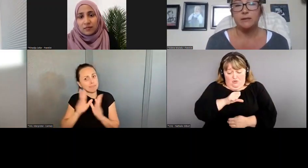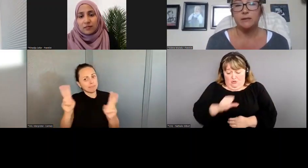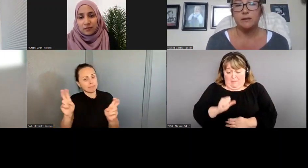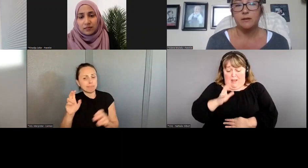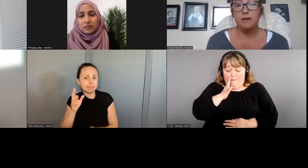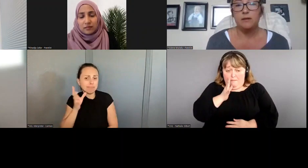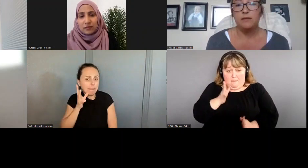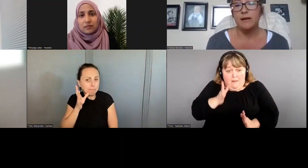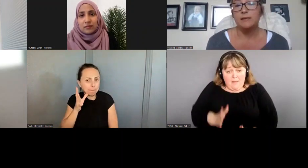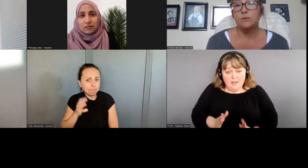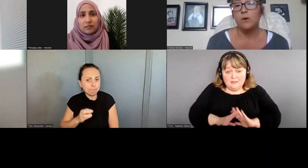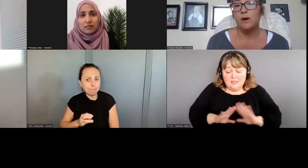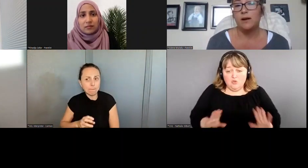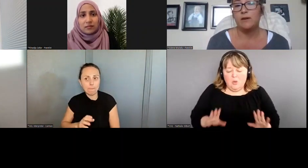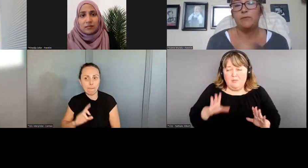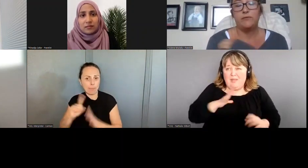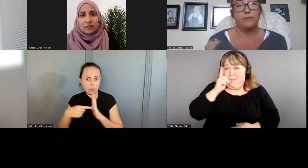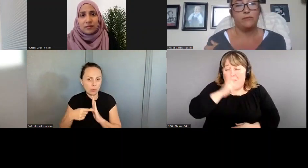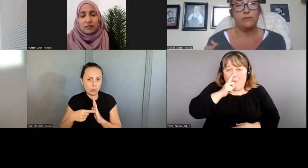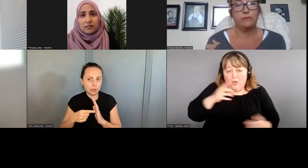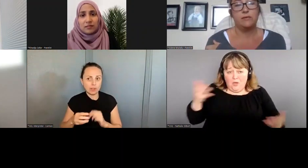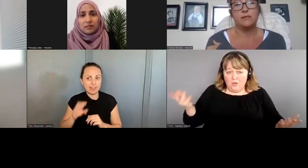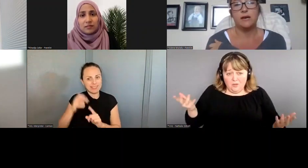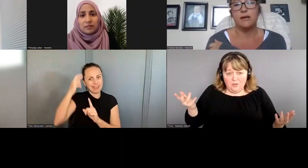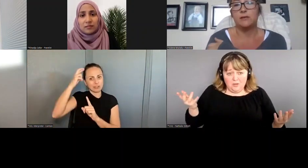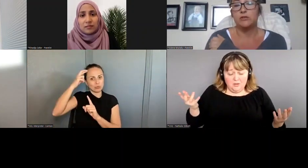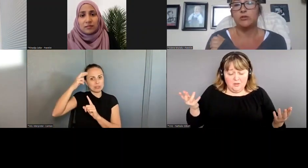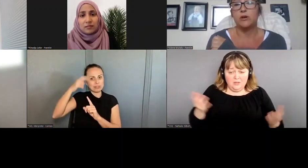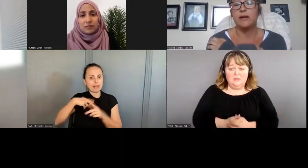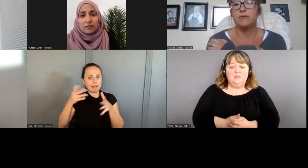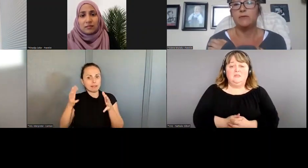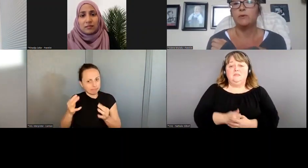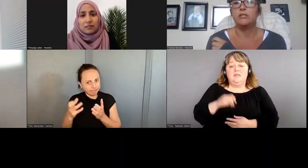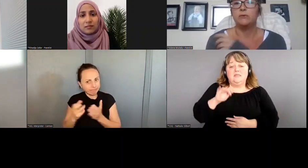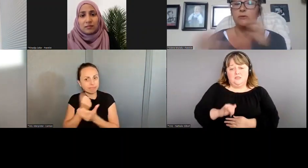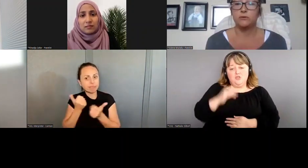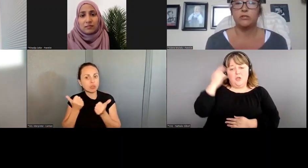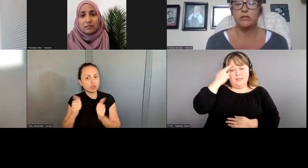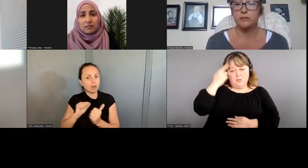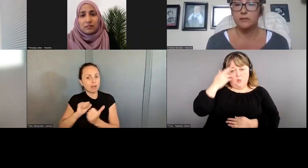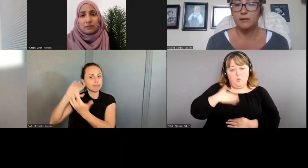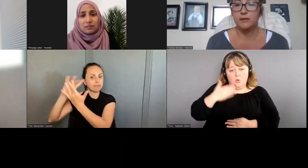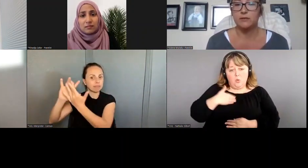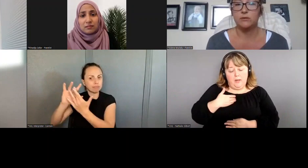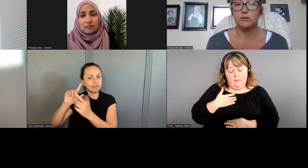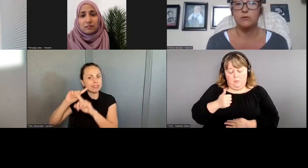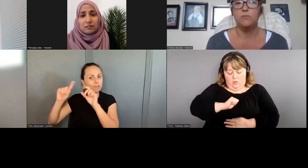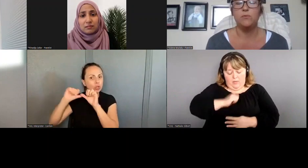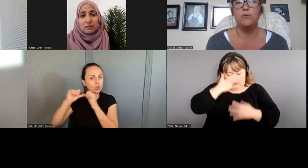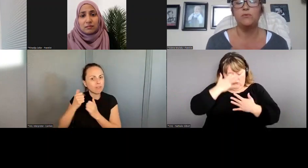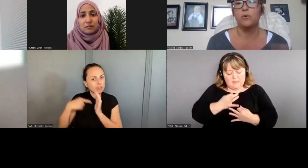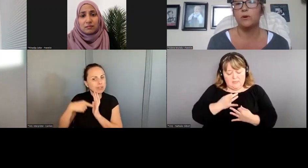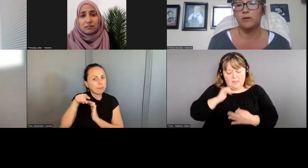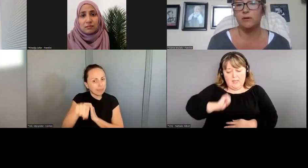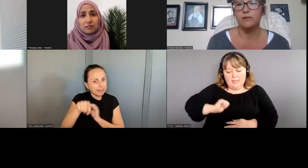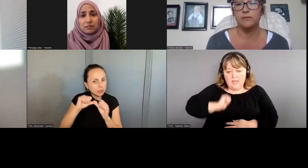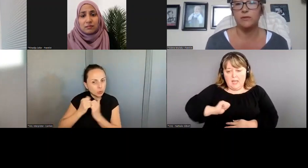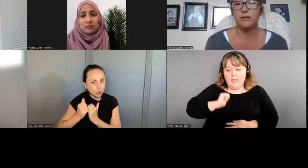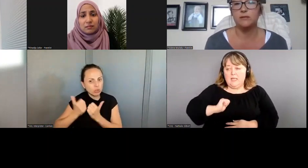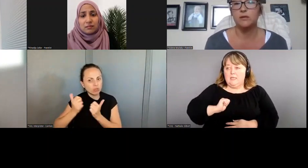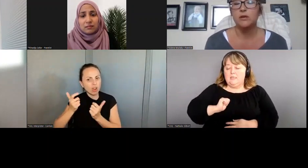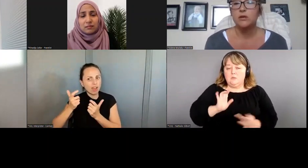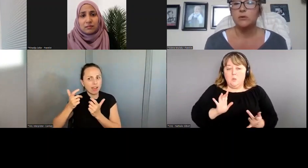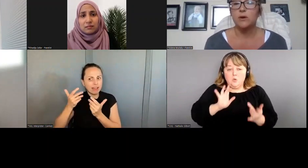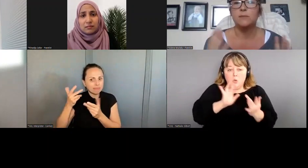And that is why I've decided to try and reach out to associations like this to move forward all these